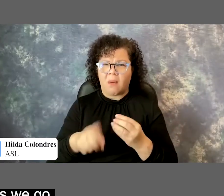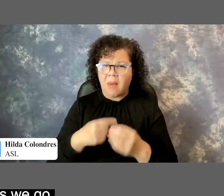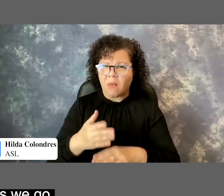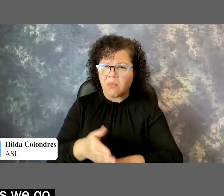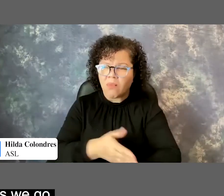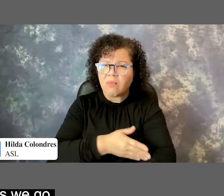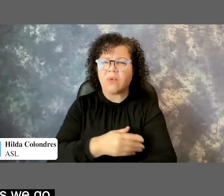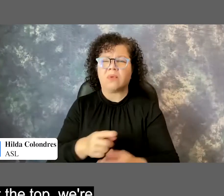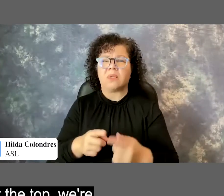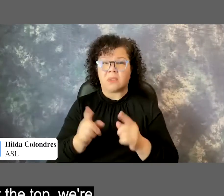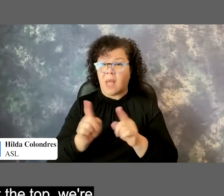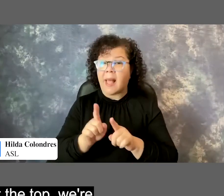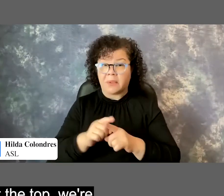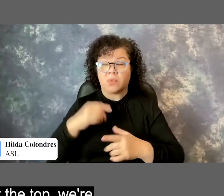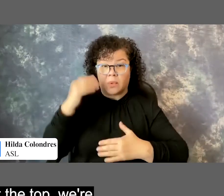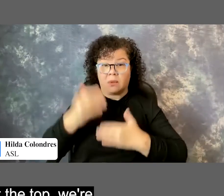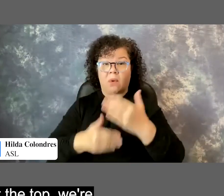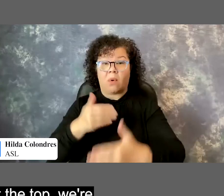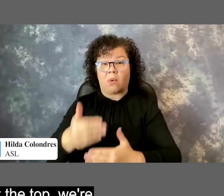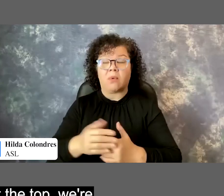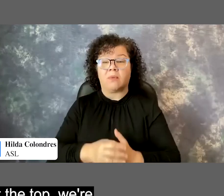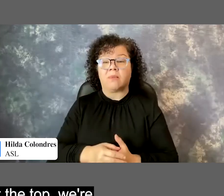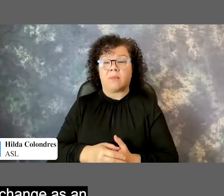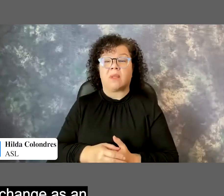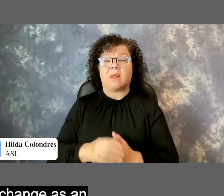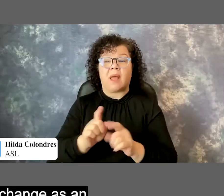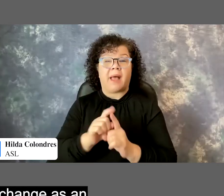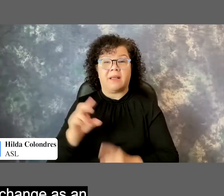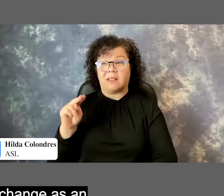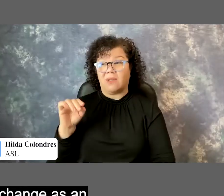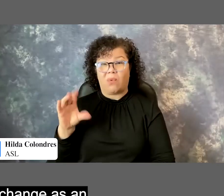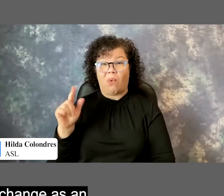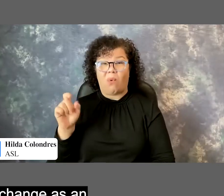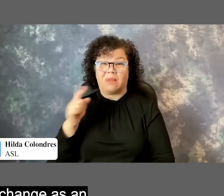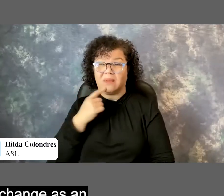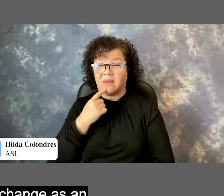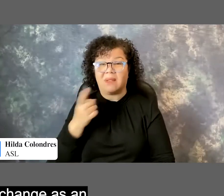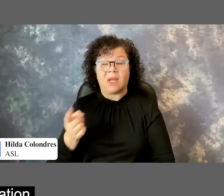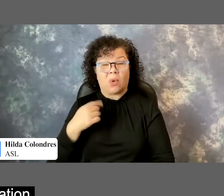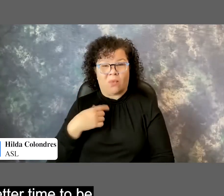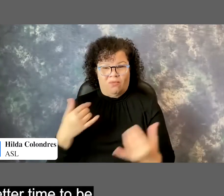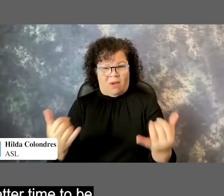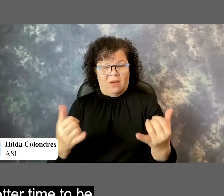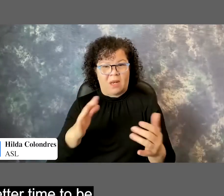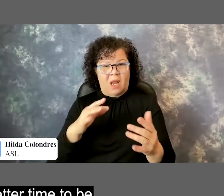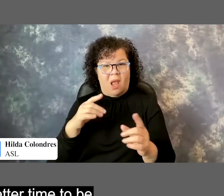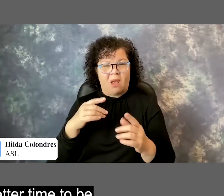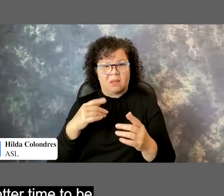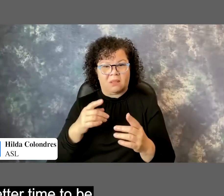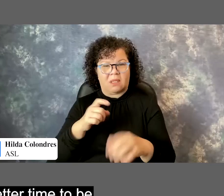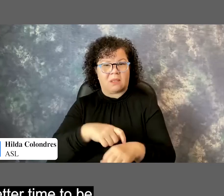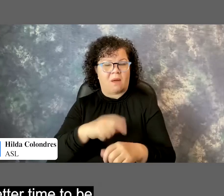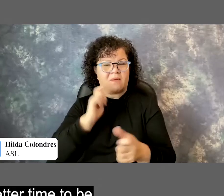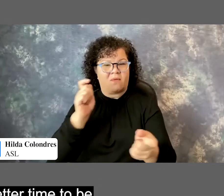we go. As Nicole said at the top, we're in a moment of change as an organization. So there's